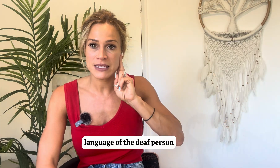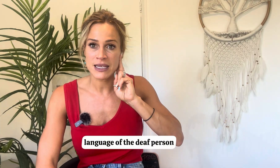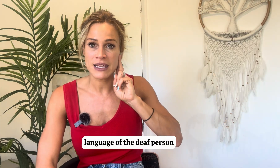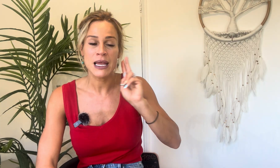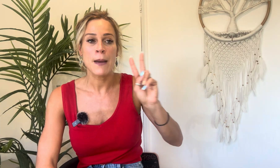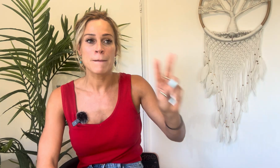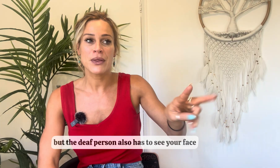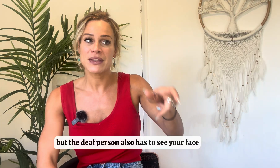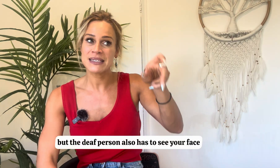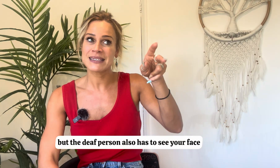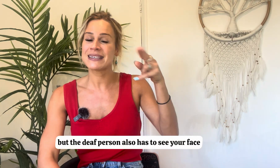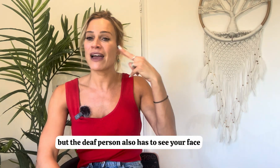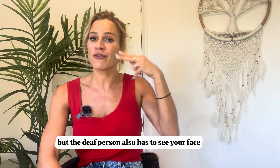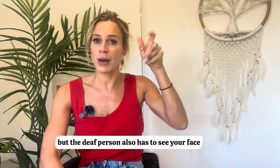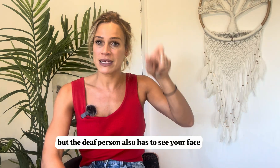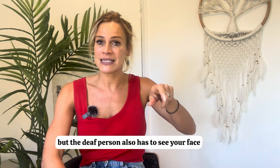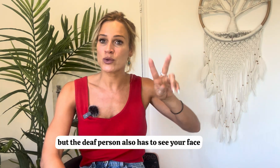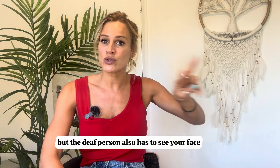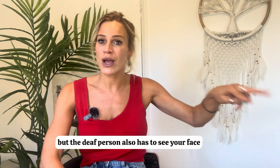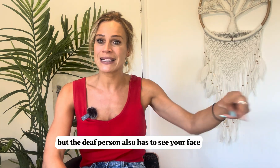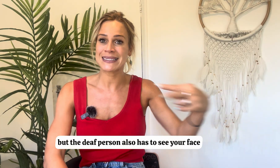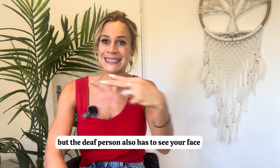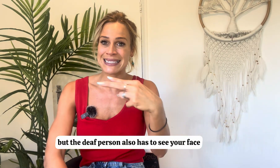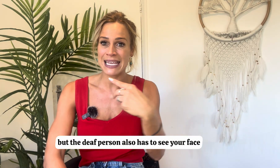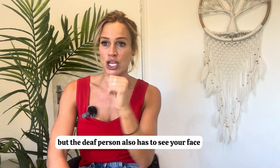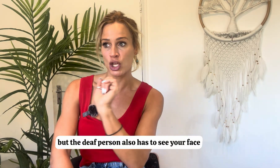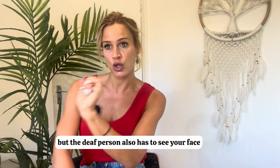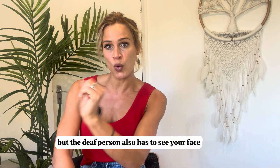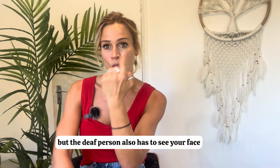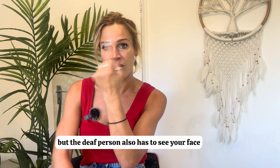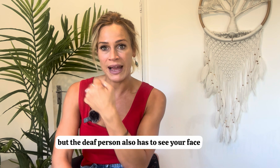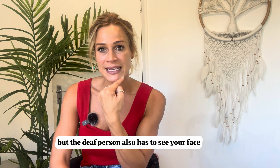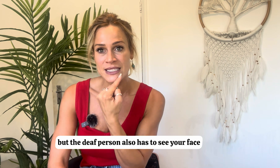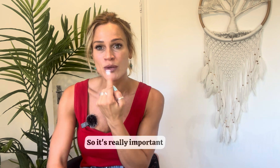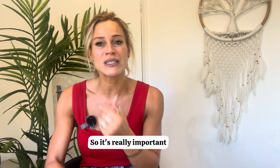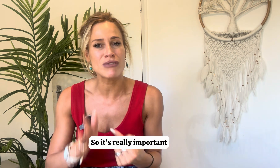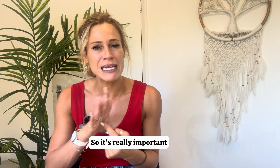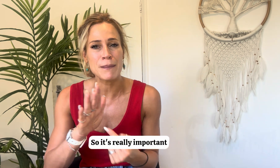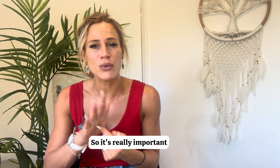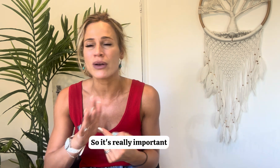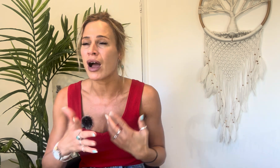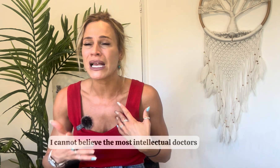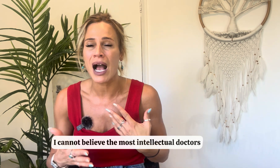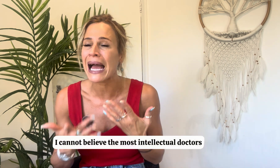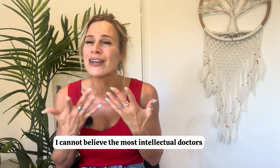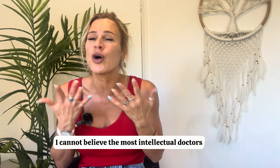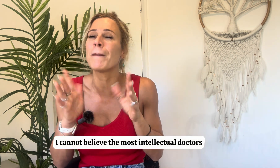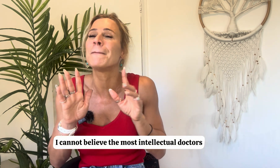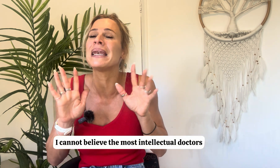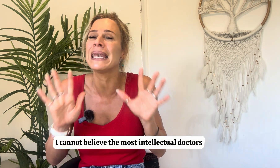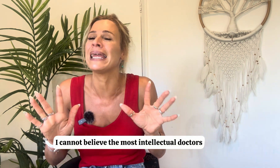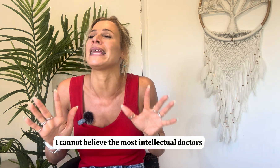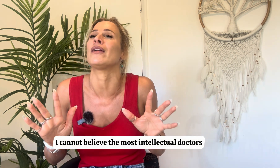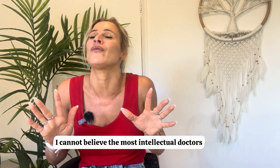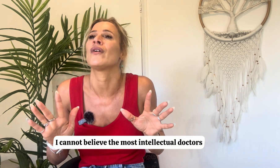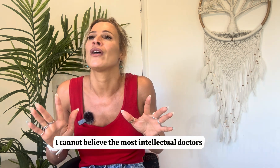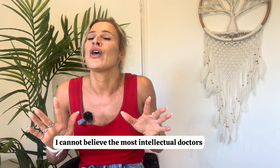person, but the deaf person also has to see your face. So it's really important. I cannot believe the